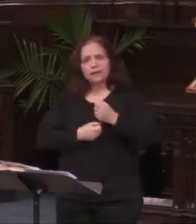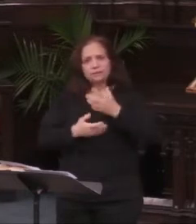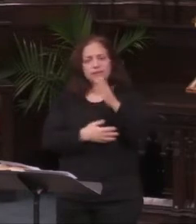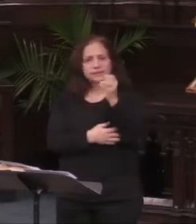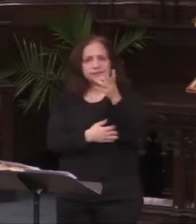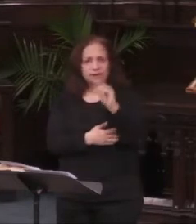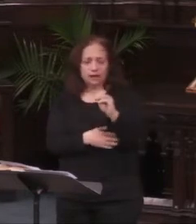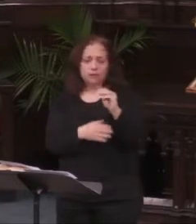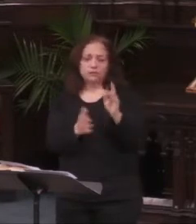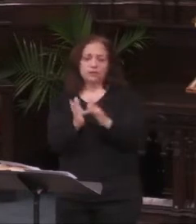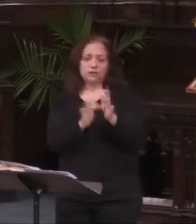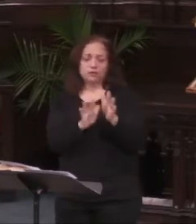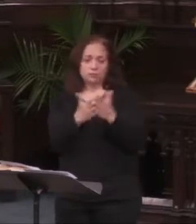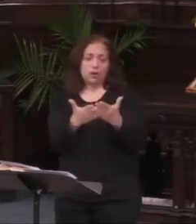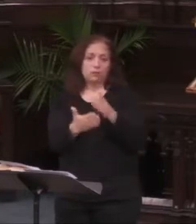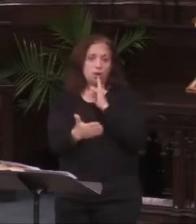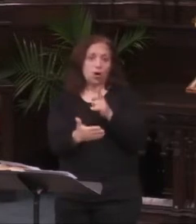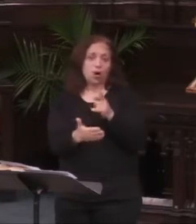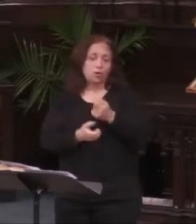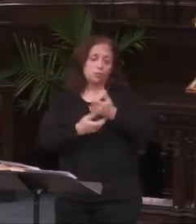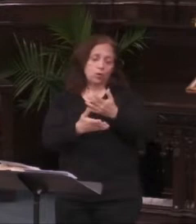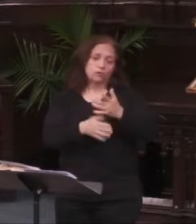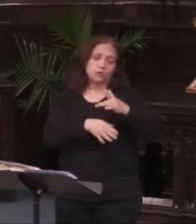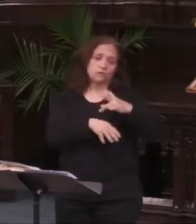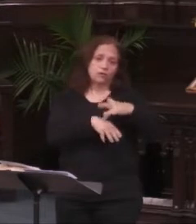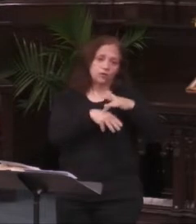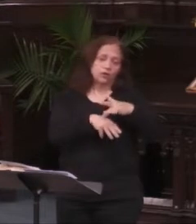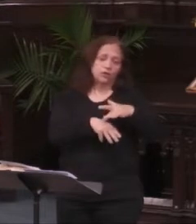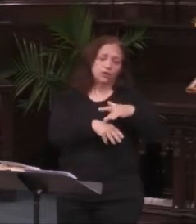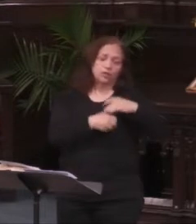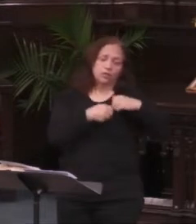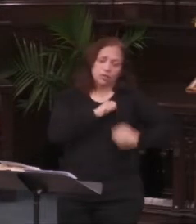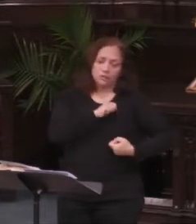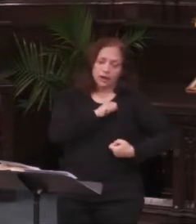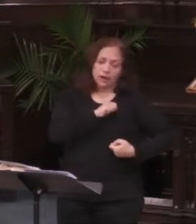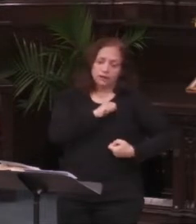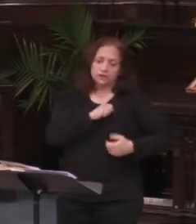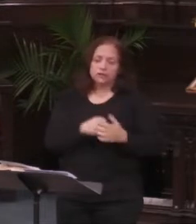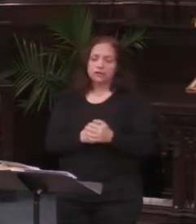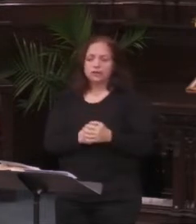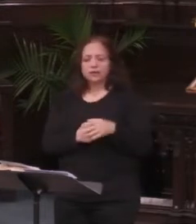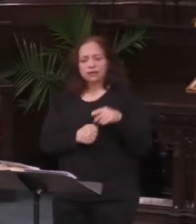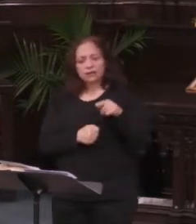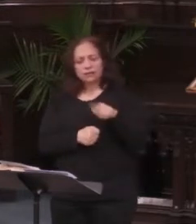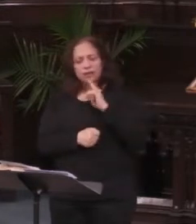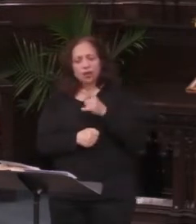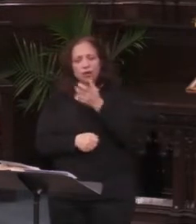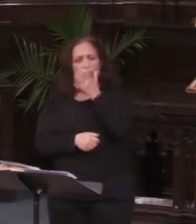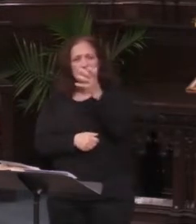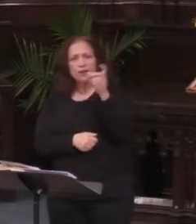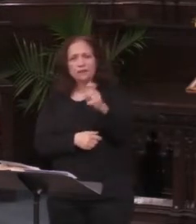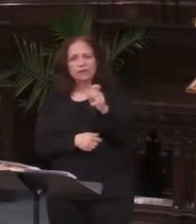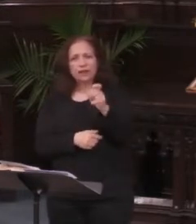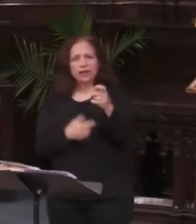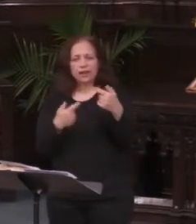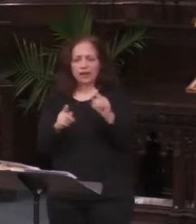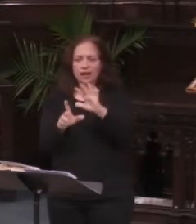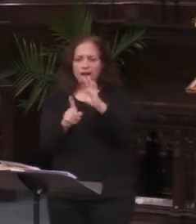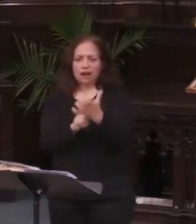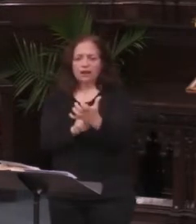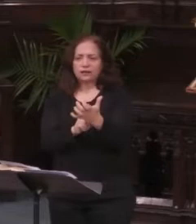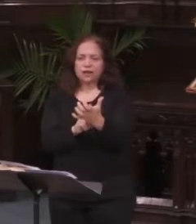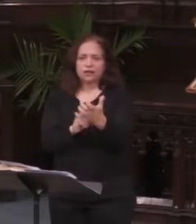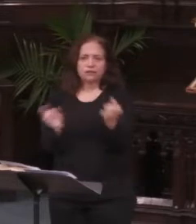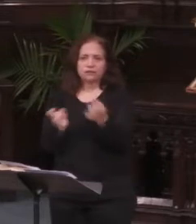lament. Theologian Walter Brueggemann described the Psalms as a cry of need in a context